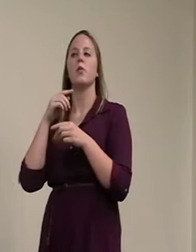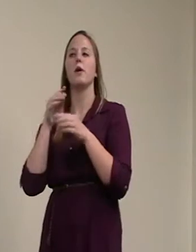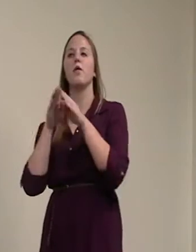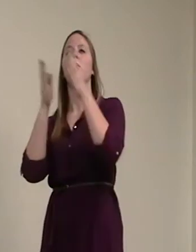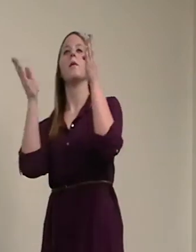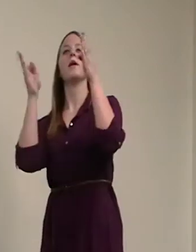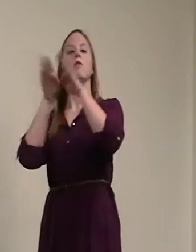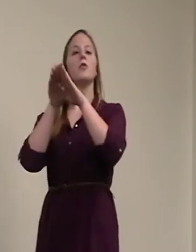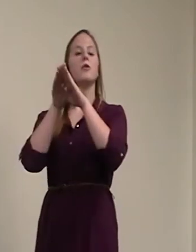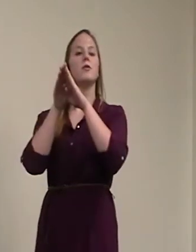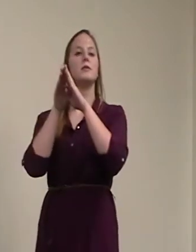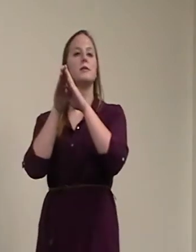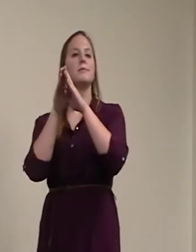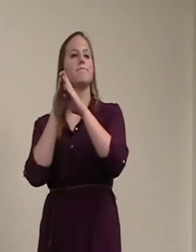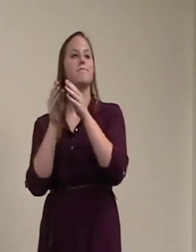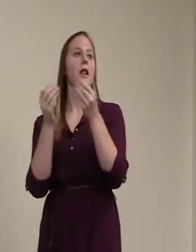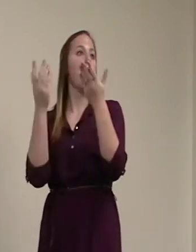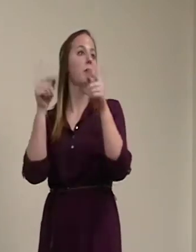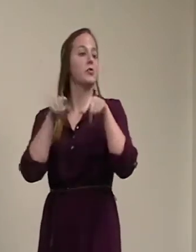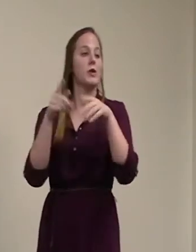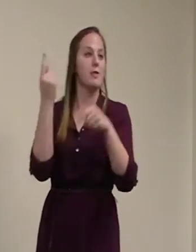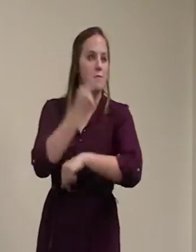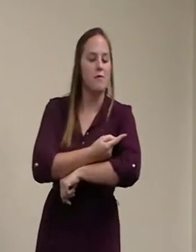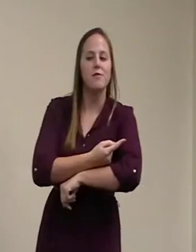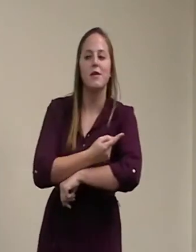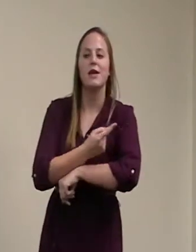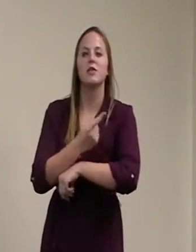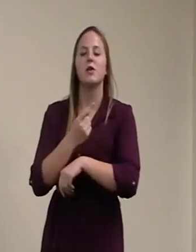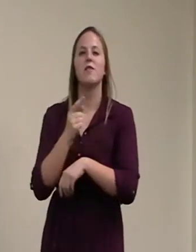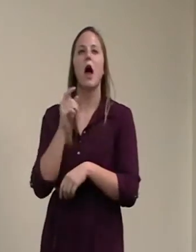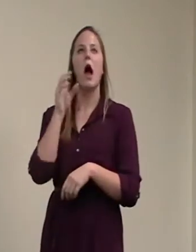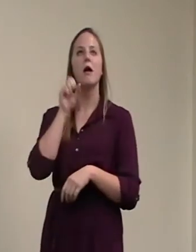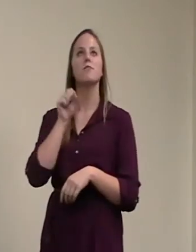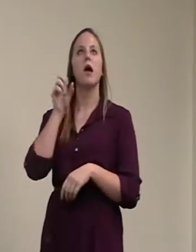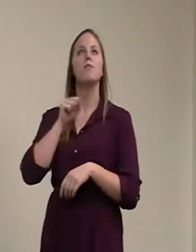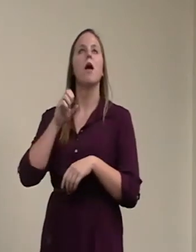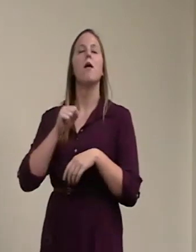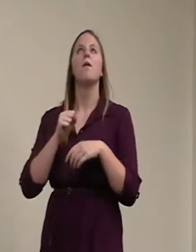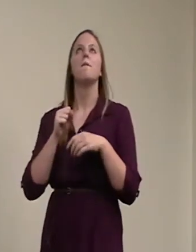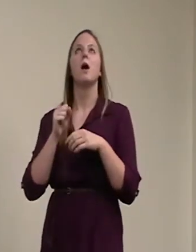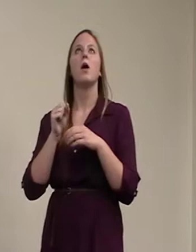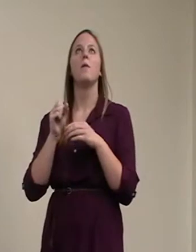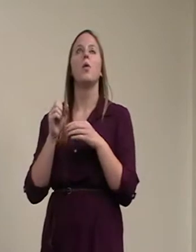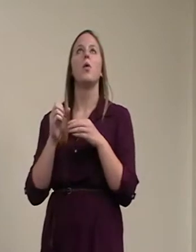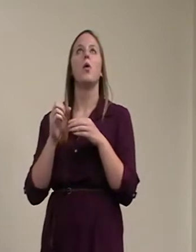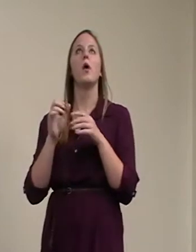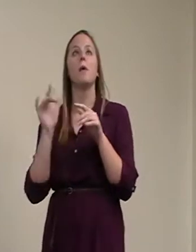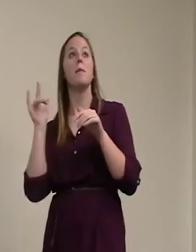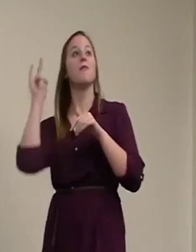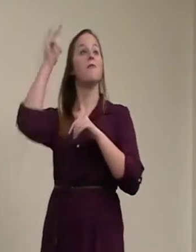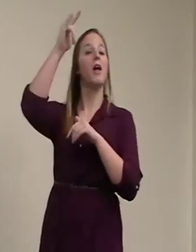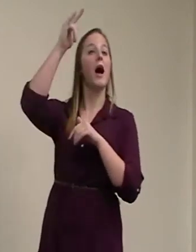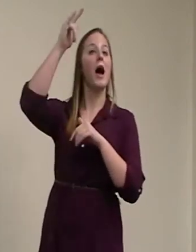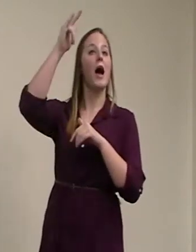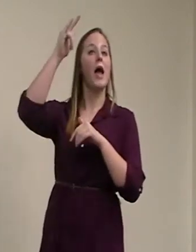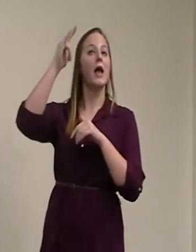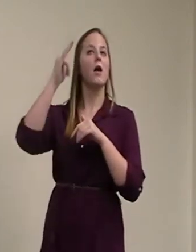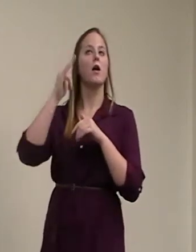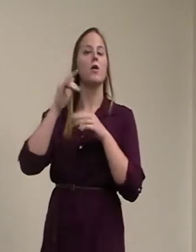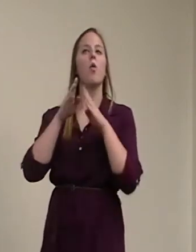you yawn, or you chew, or you go up in elevation, that tube is opening up and bringing air up into that space.